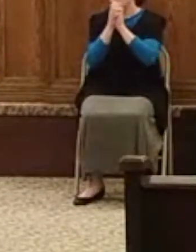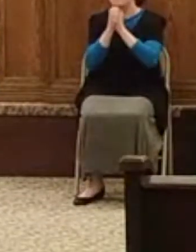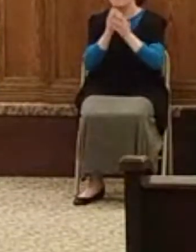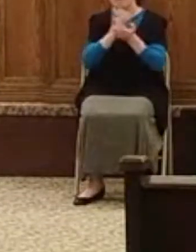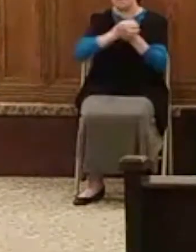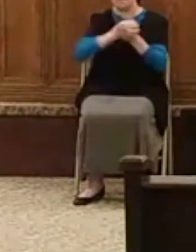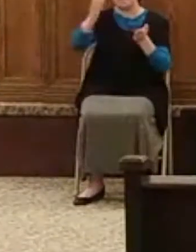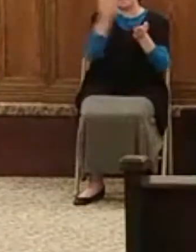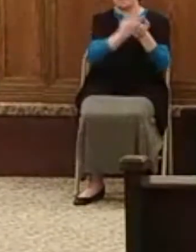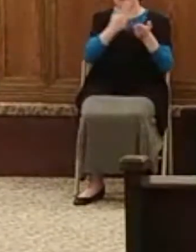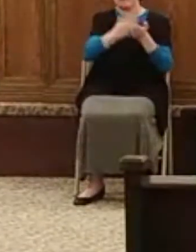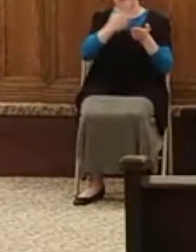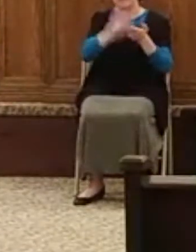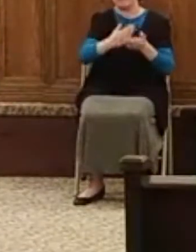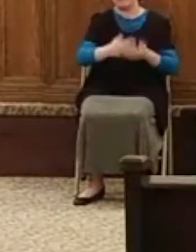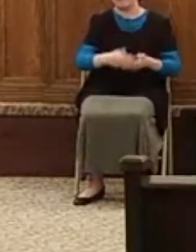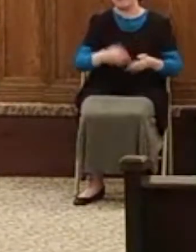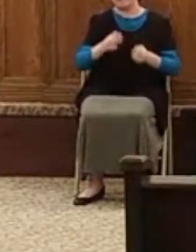seed.